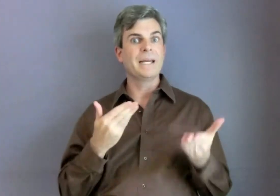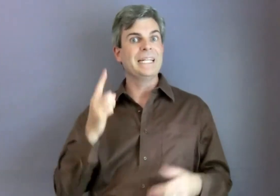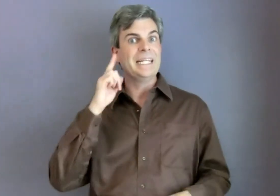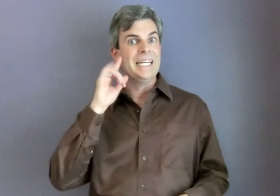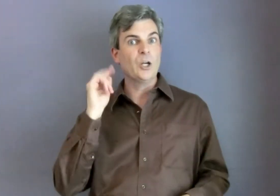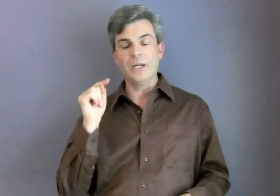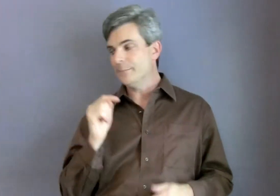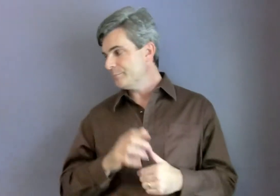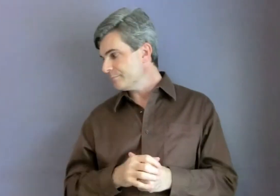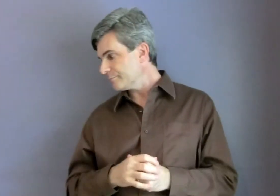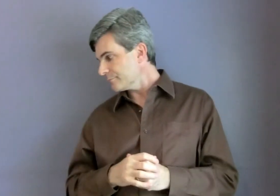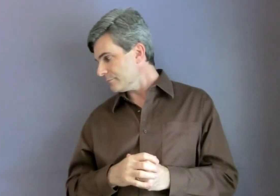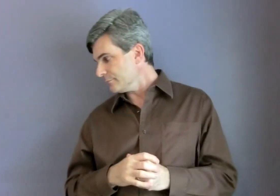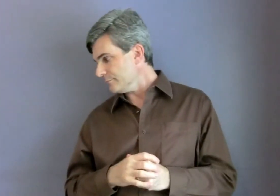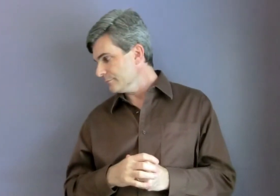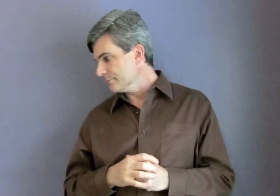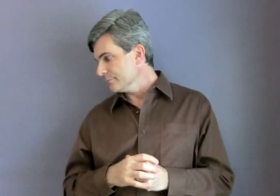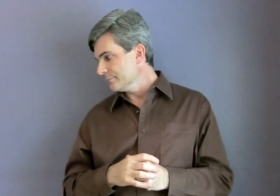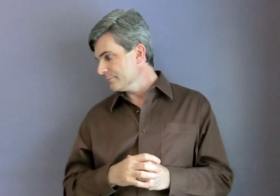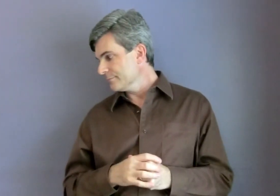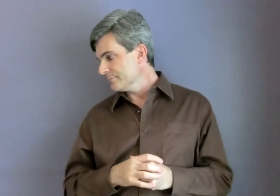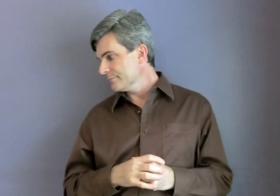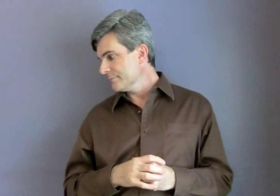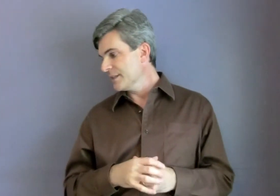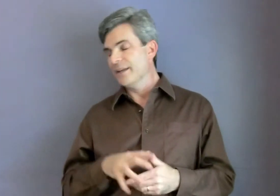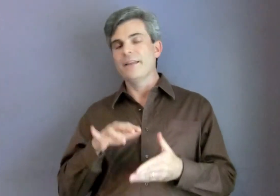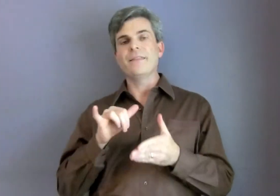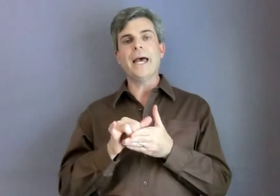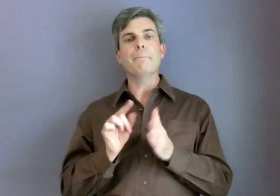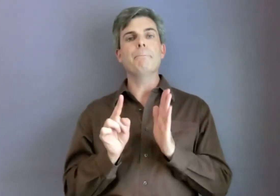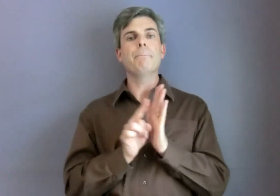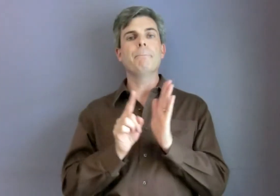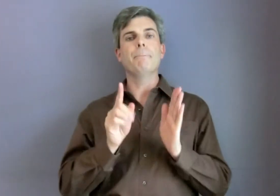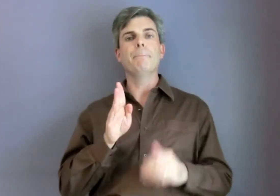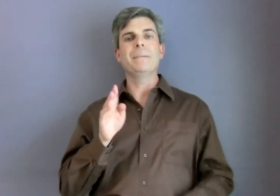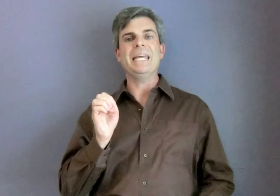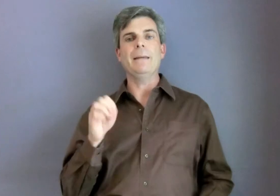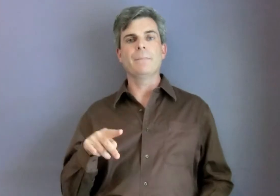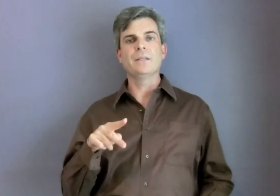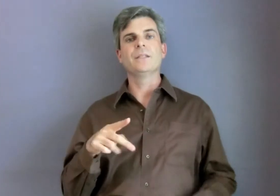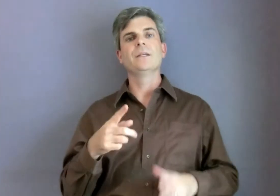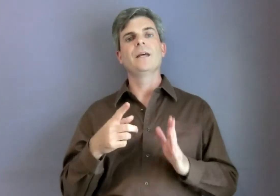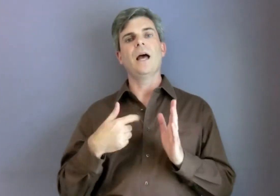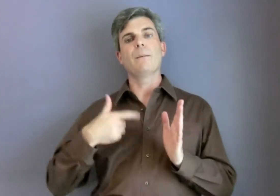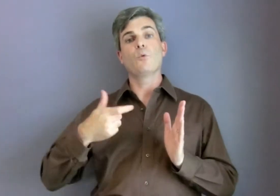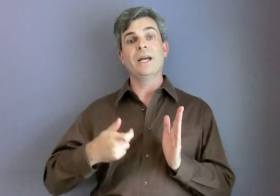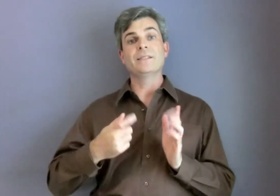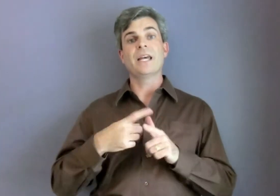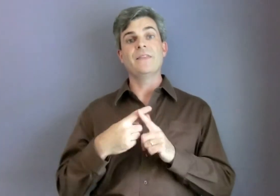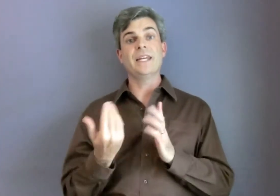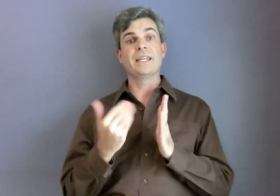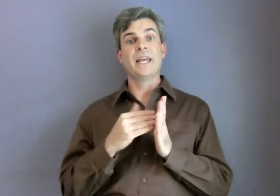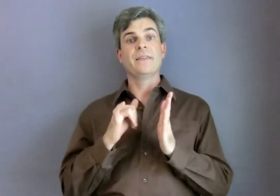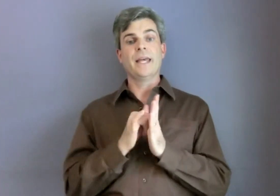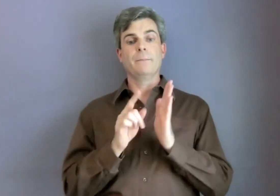That little chirp followed by 2 chirps is now switched on. If when I press it again, it'll chirp 3 times, and that'll mean that it's armed and ready to go.